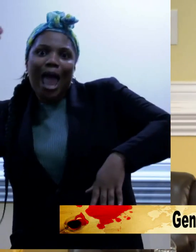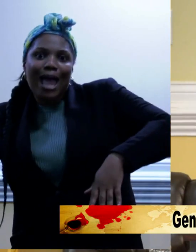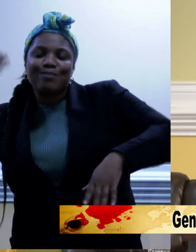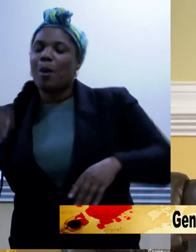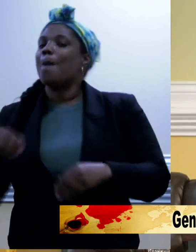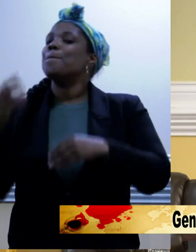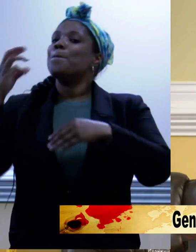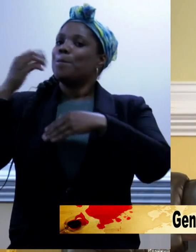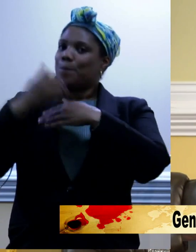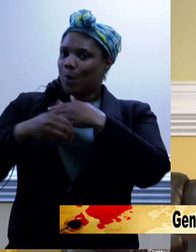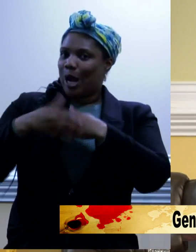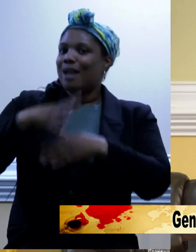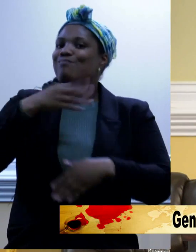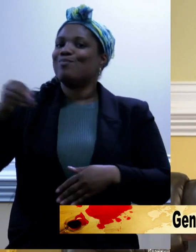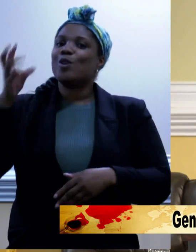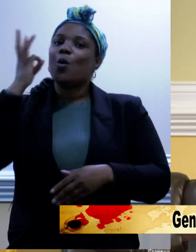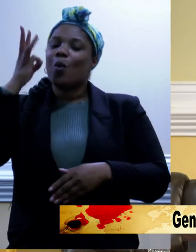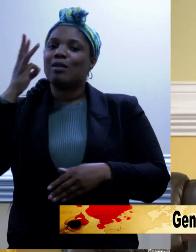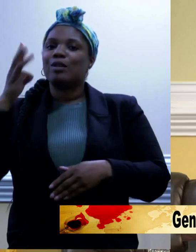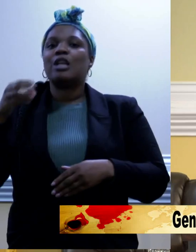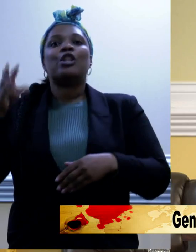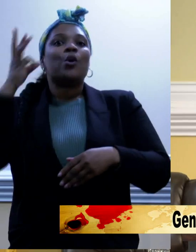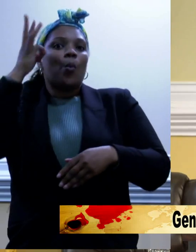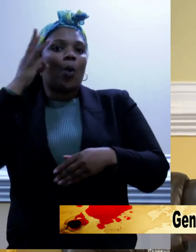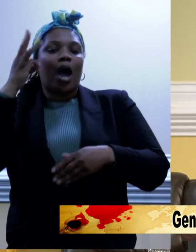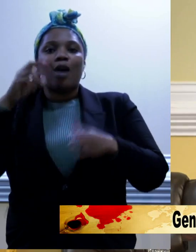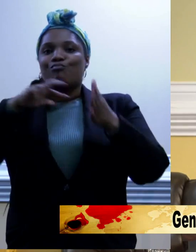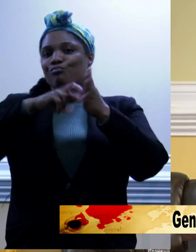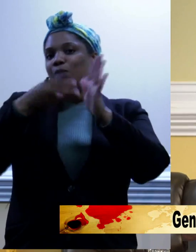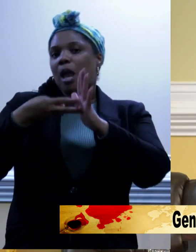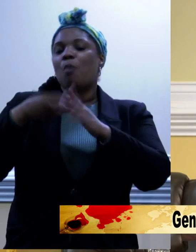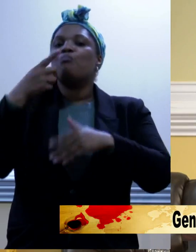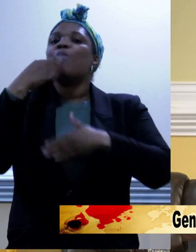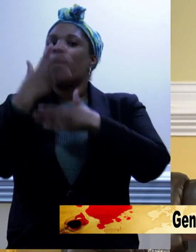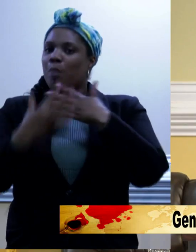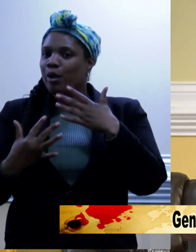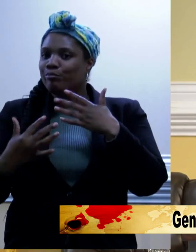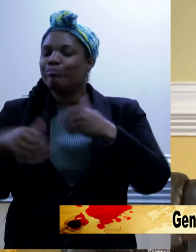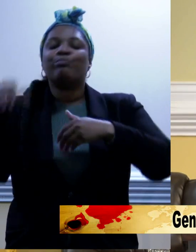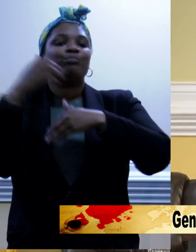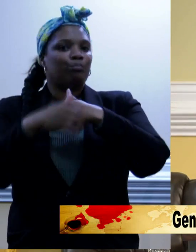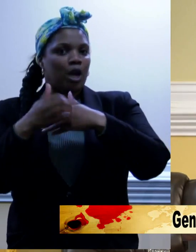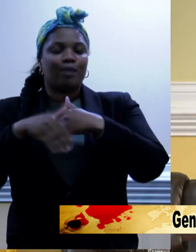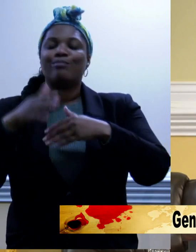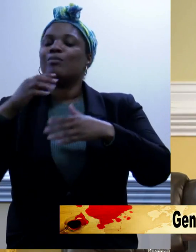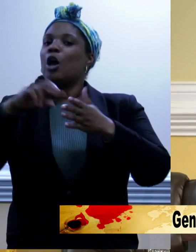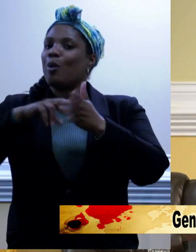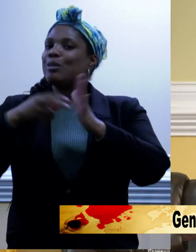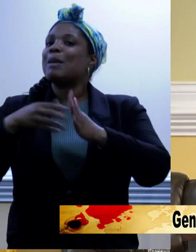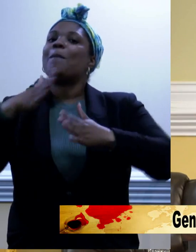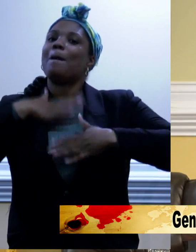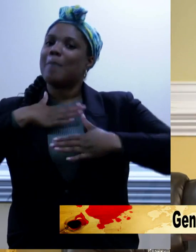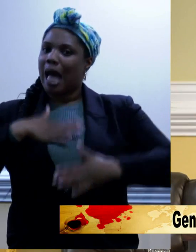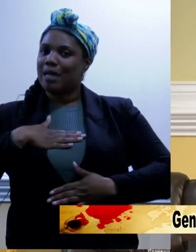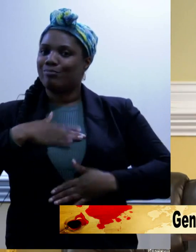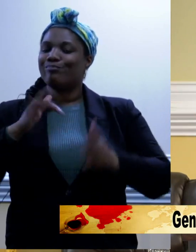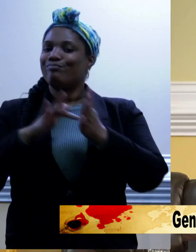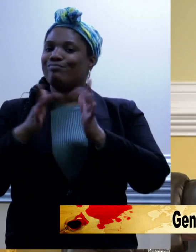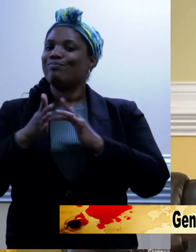Which represent, the wine represent my blood, and the bread represent my body.